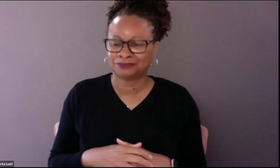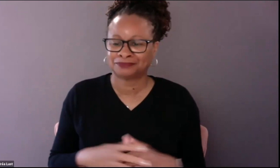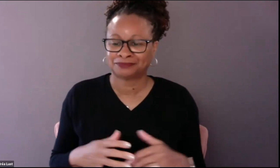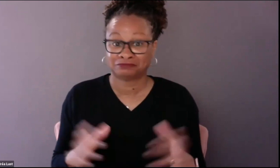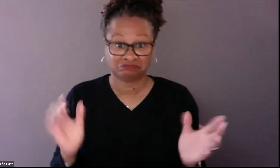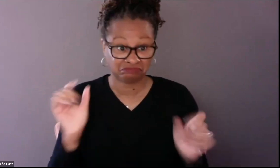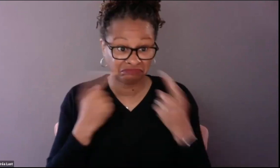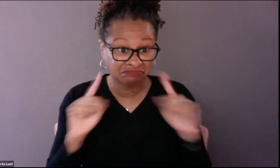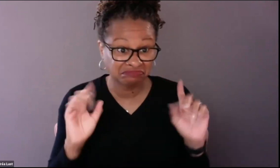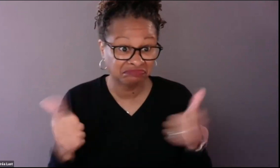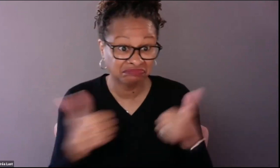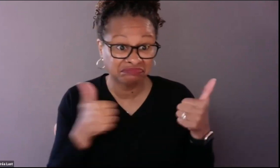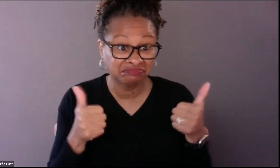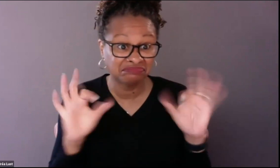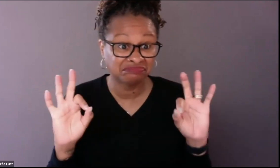work?